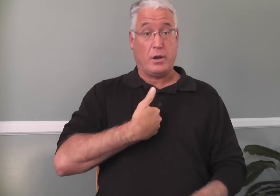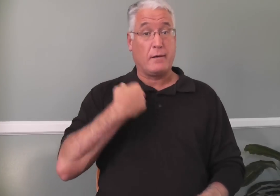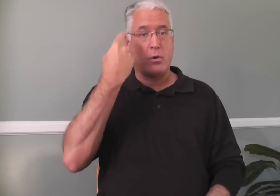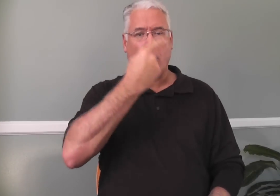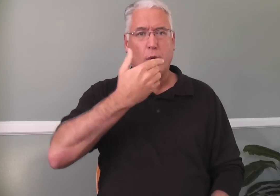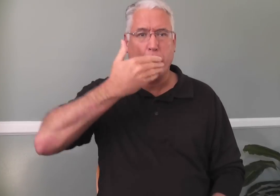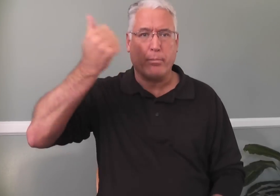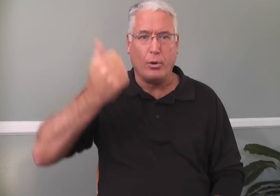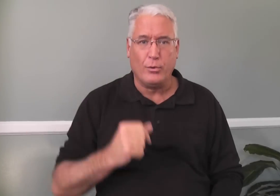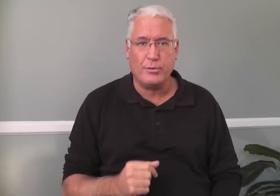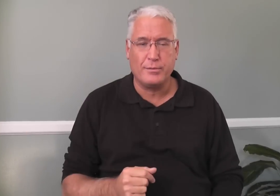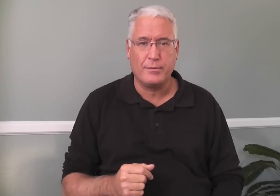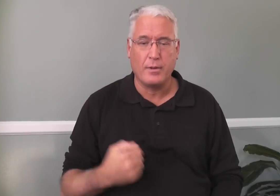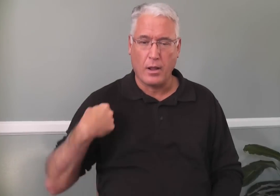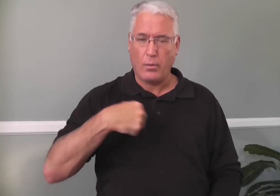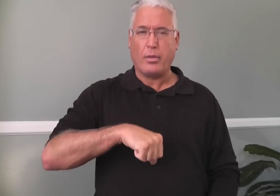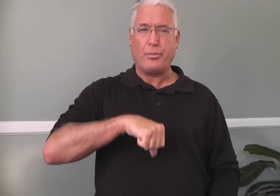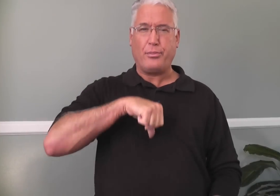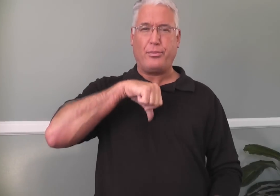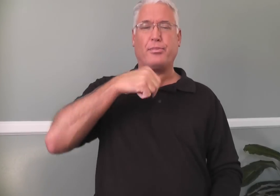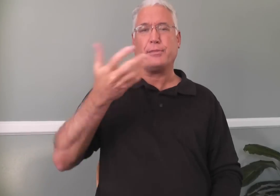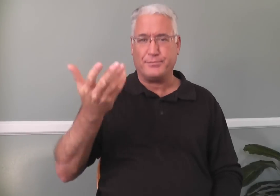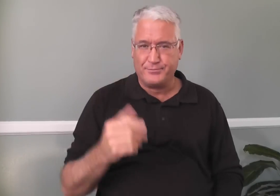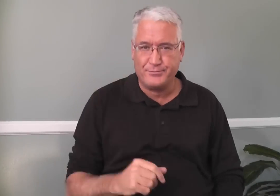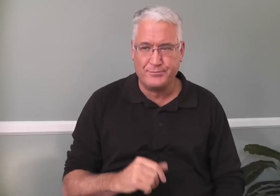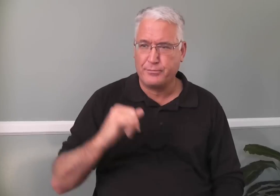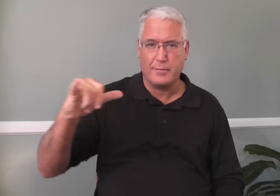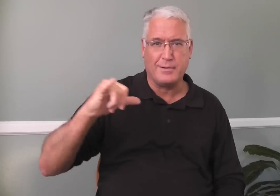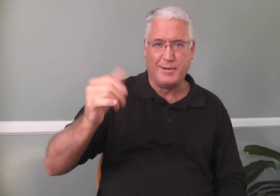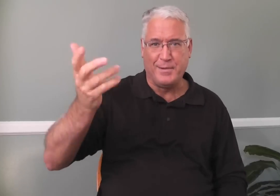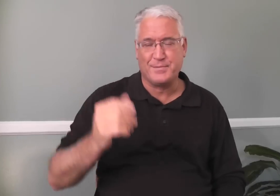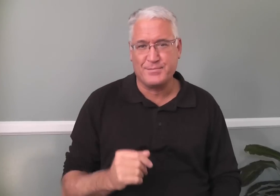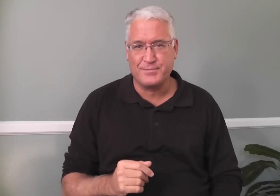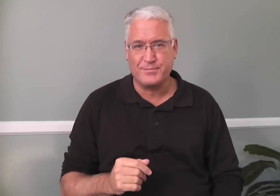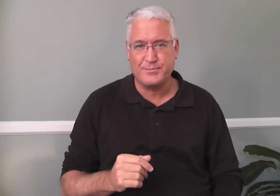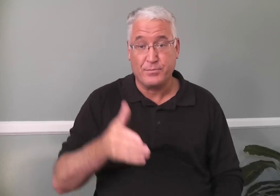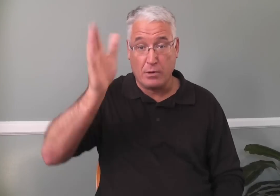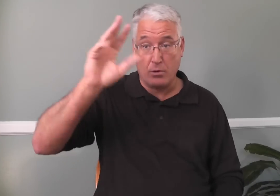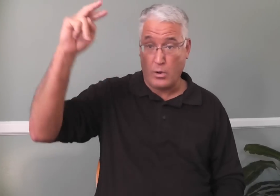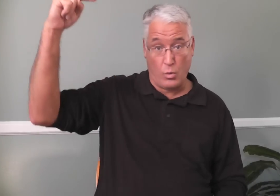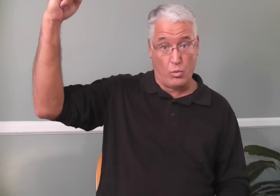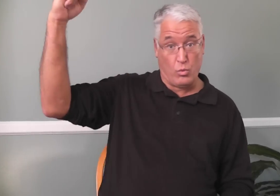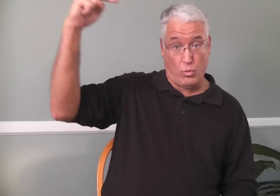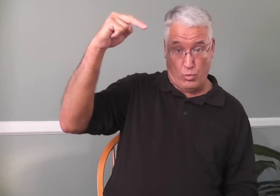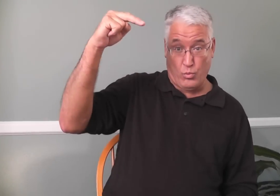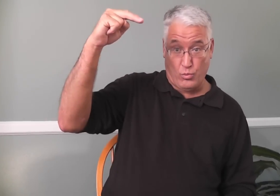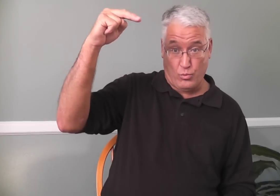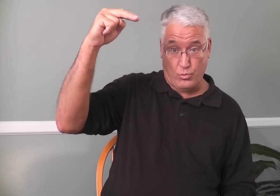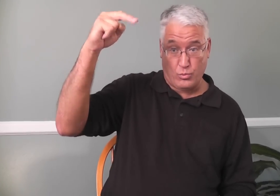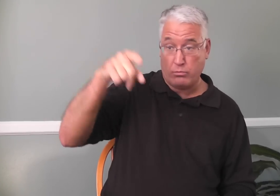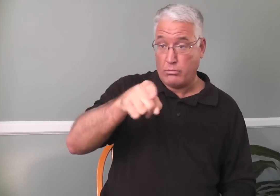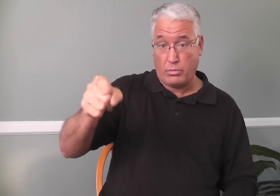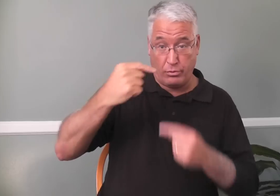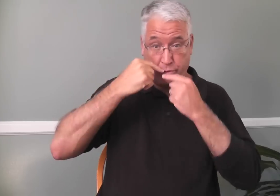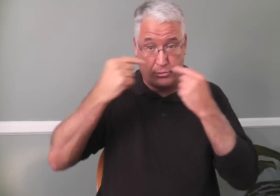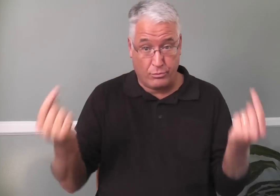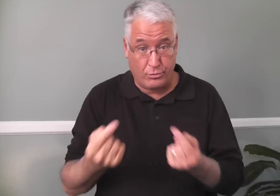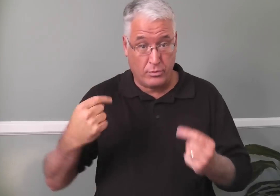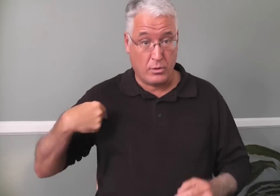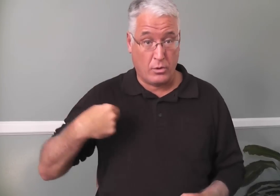at them because we want us to look better. We're prideful. Same as them. When God looks at us, He